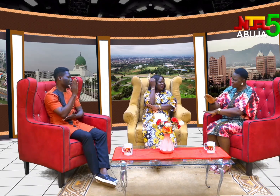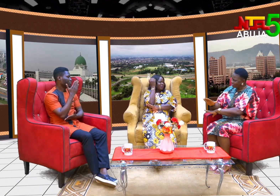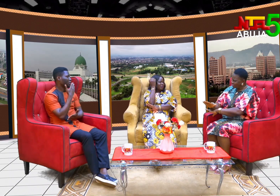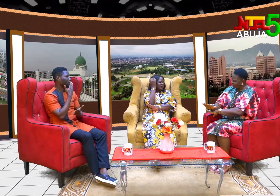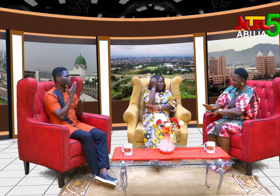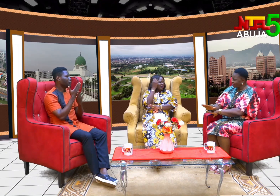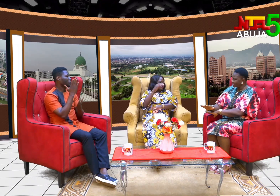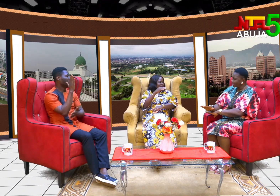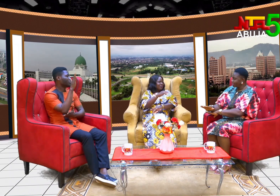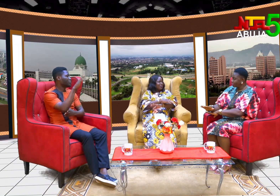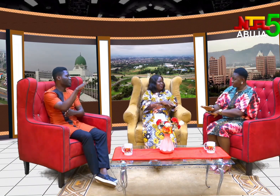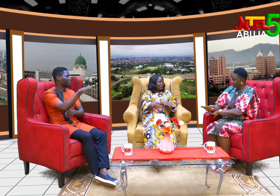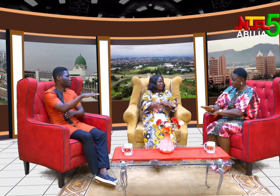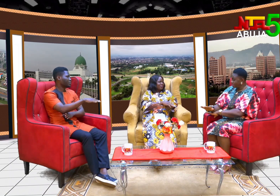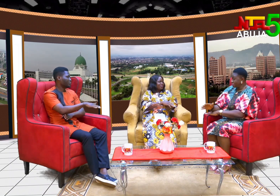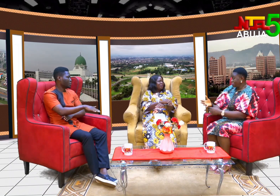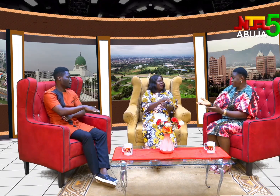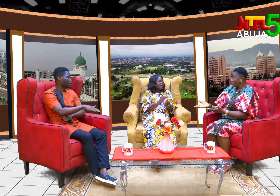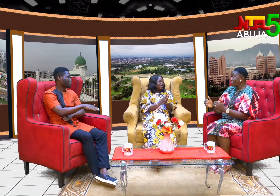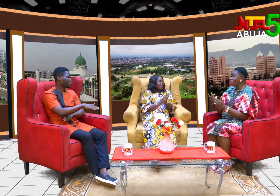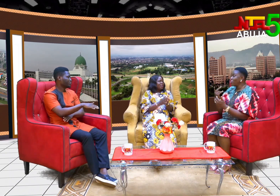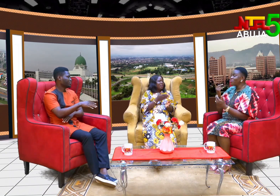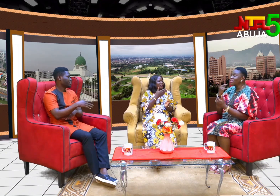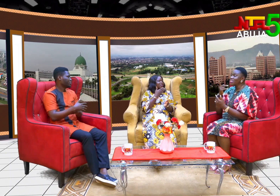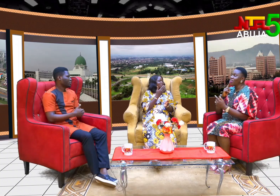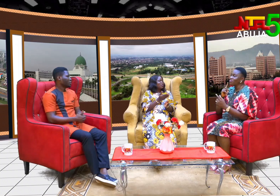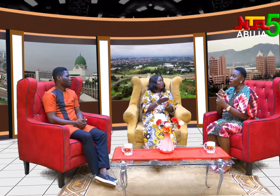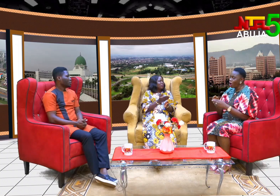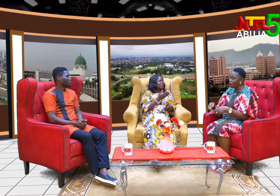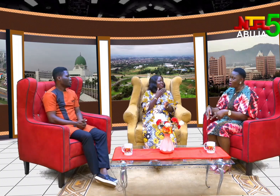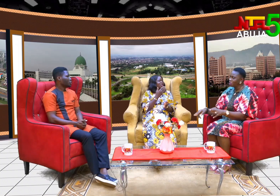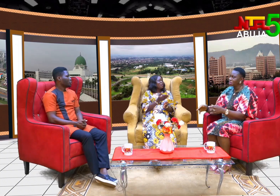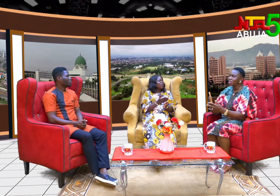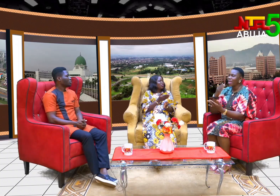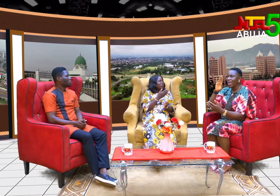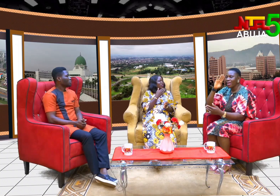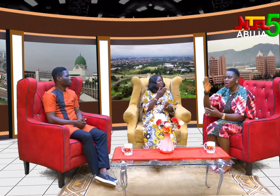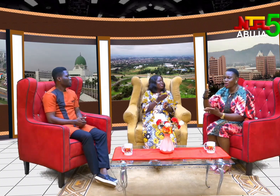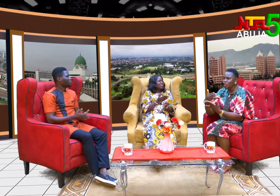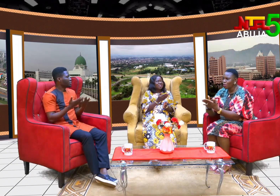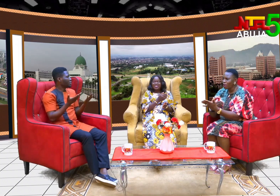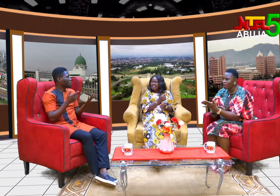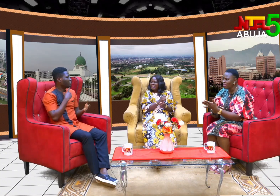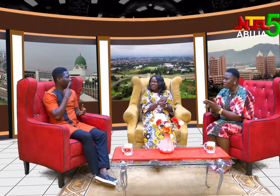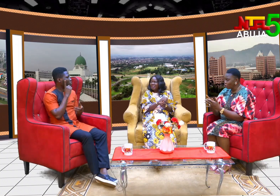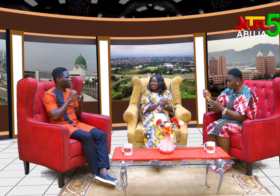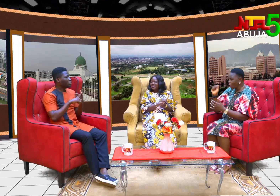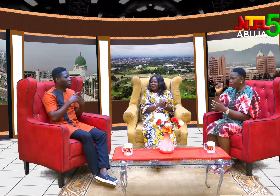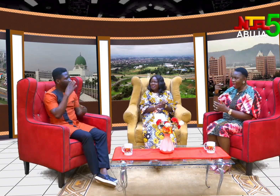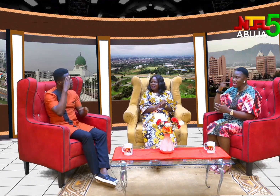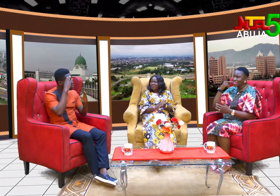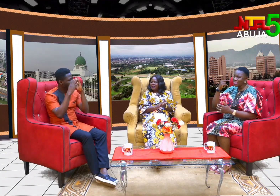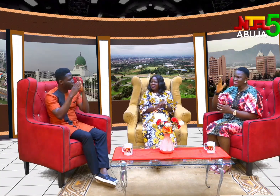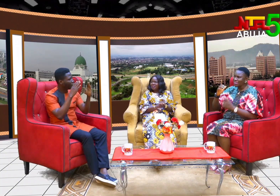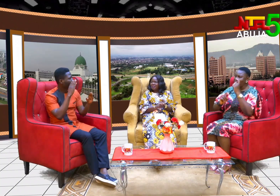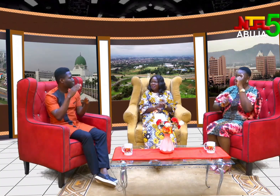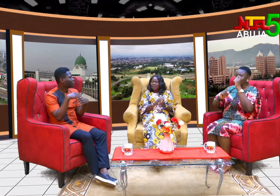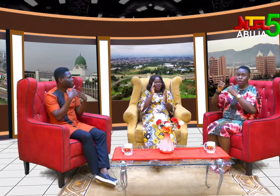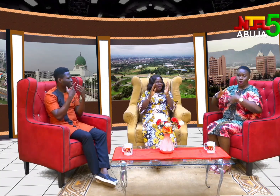The evening, the sunset going down. Then I learned this one. He said thank you. So if you see a deaf person, they will just say hello. You see